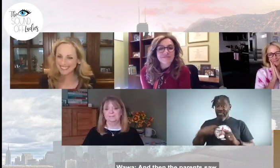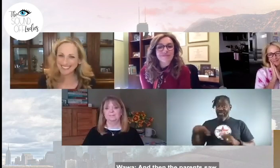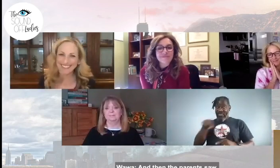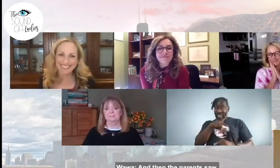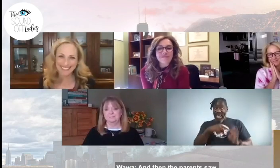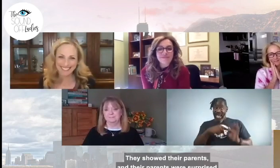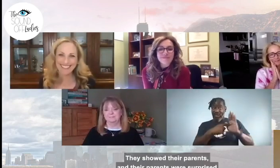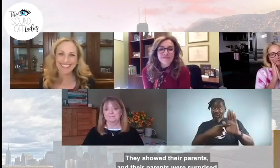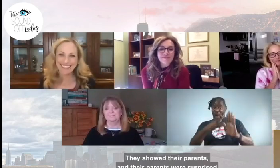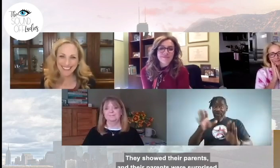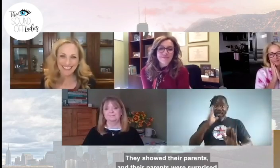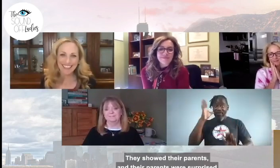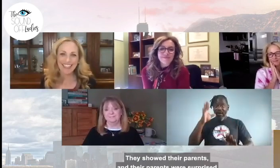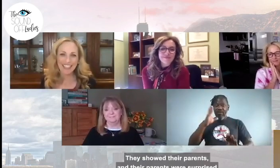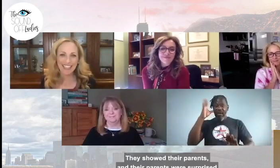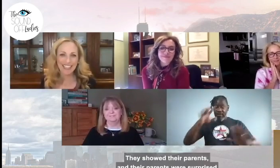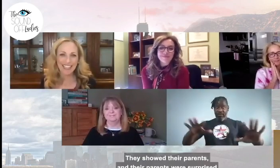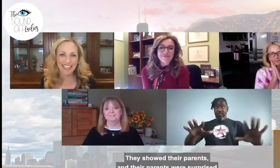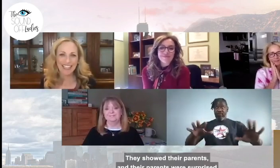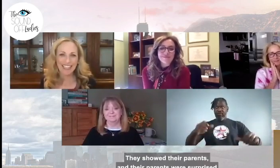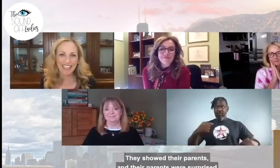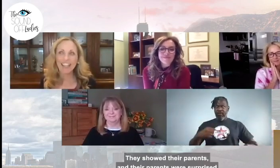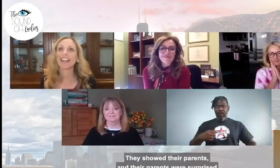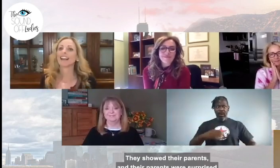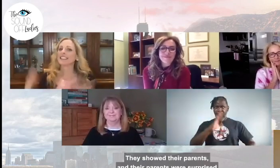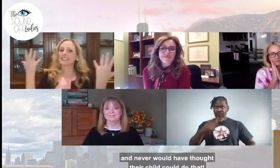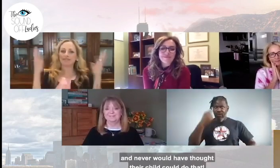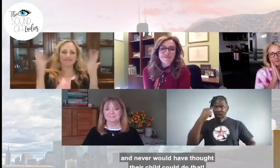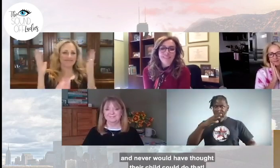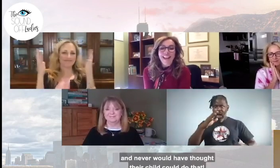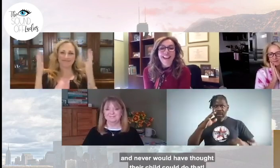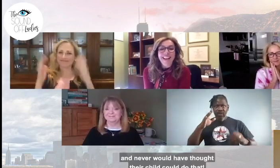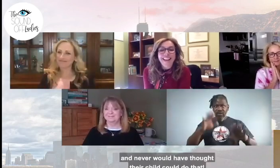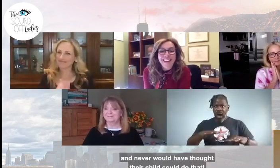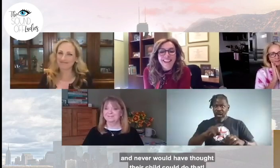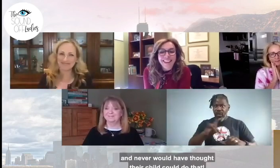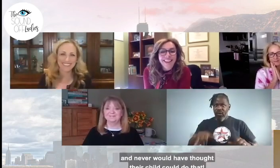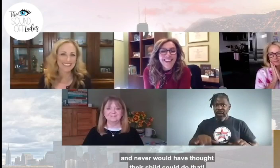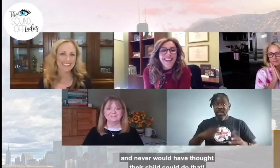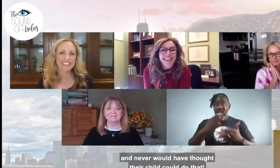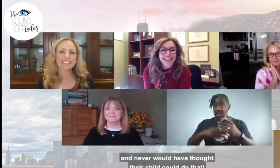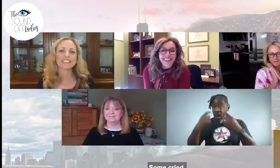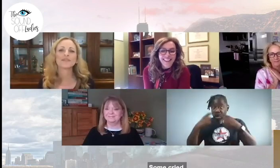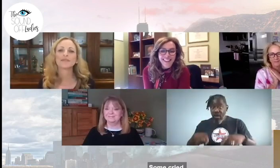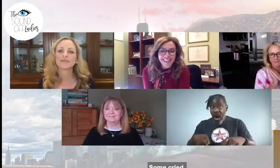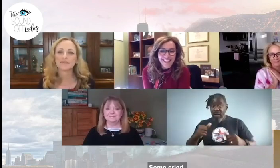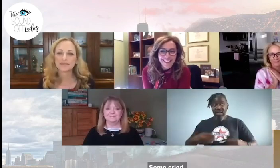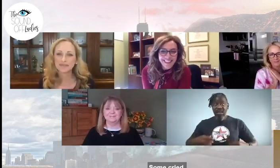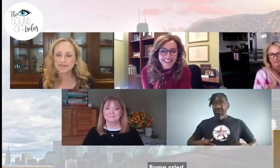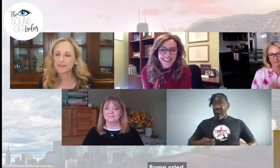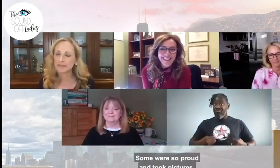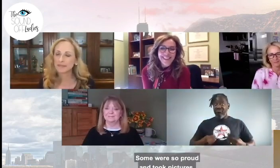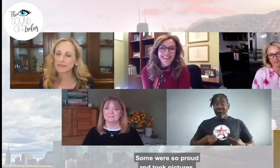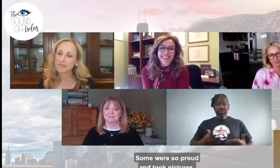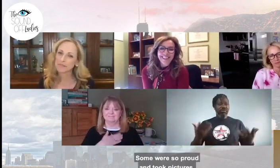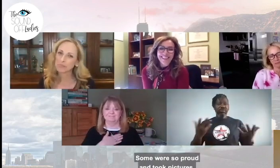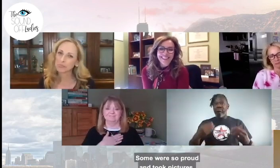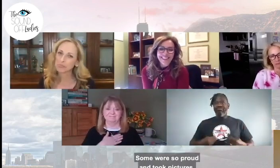That program showed the parents as well, and they were completely surprised. They were like, my child can do that? Some cried.